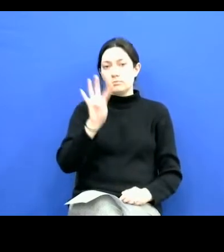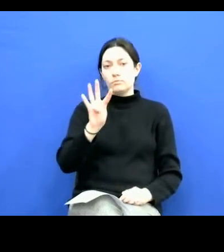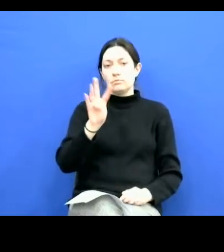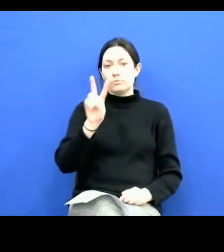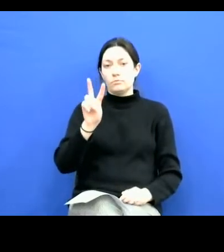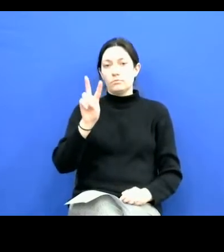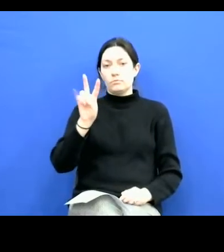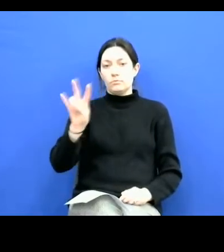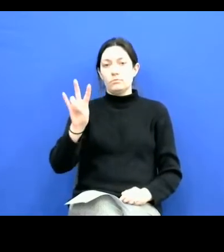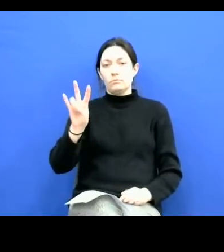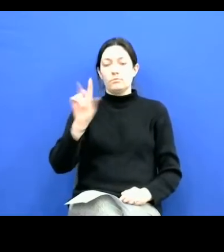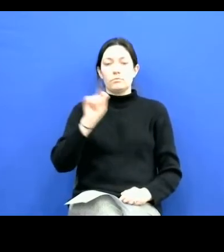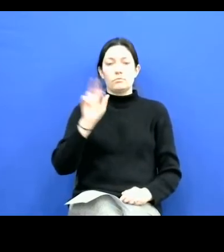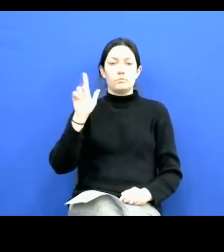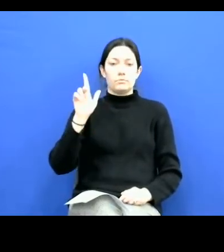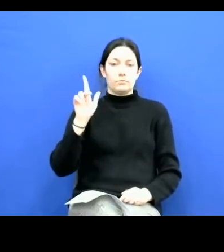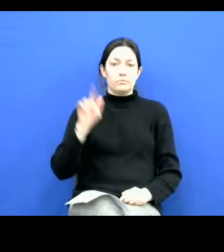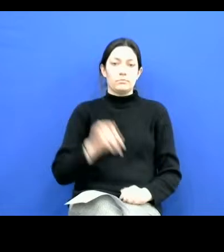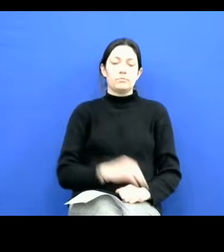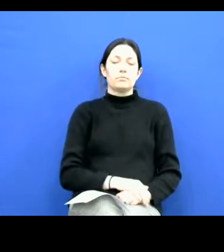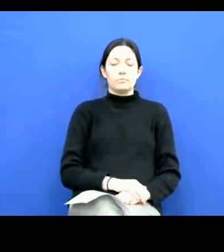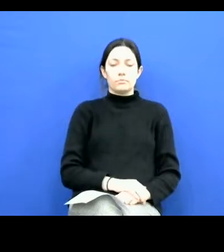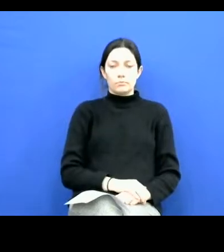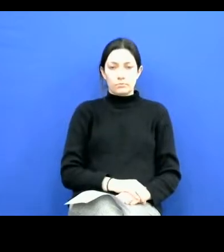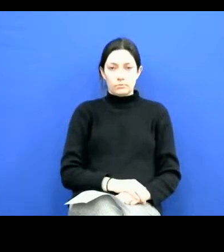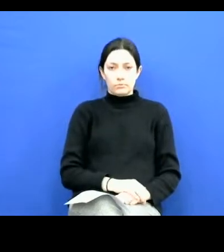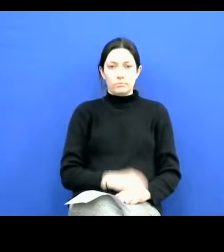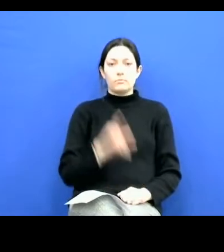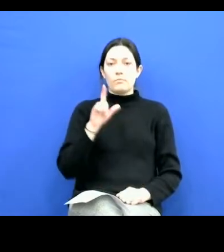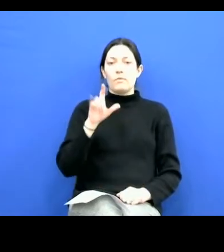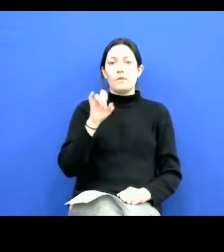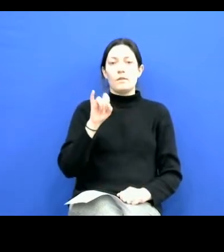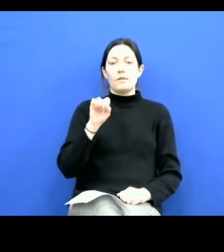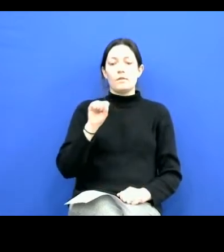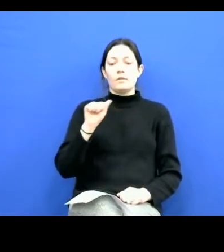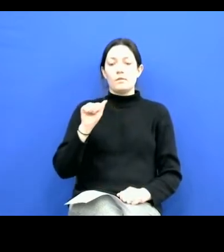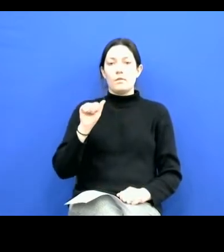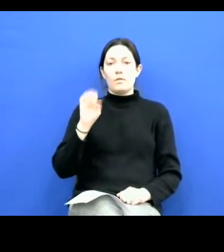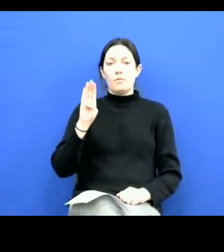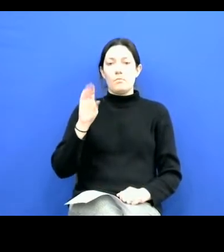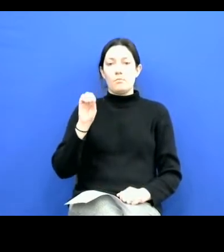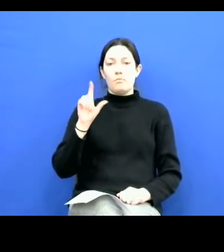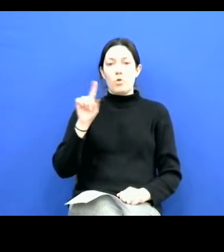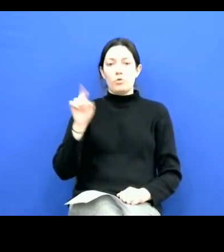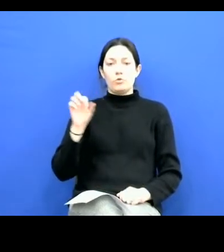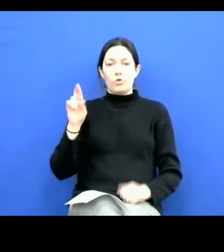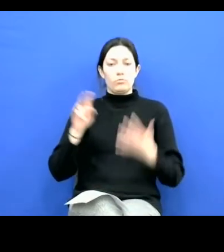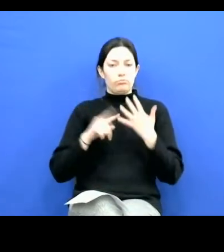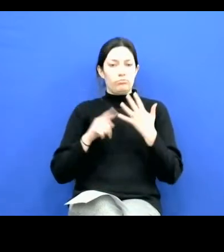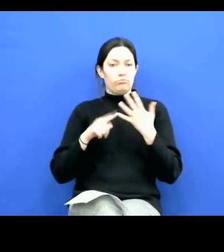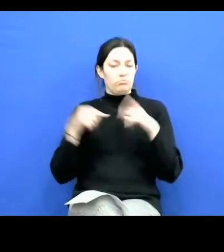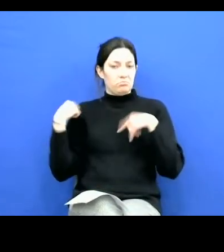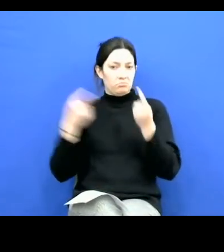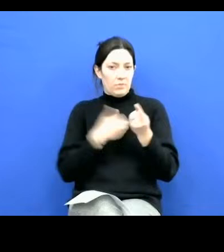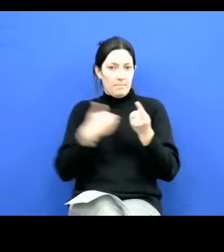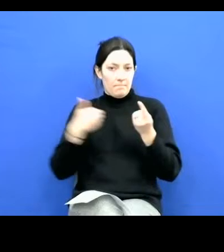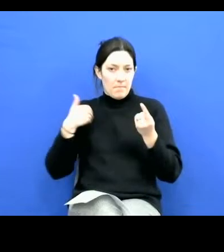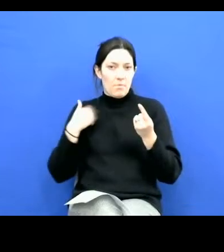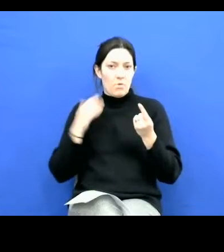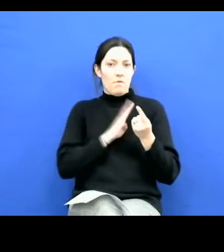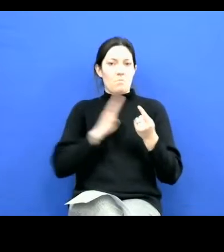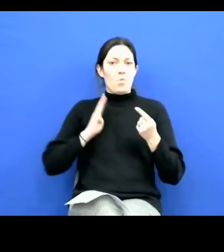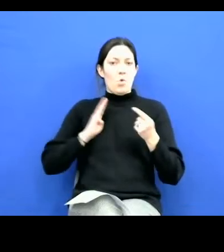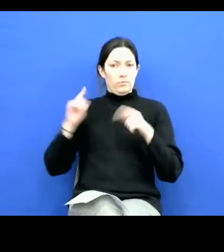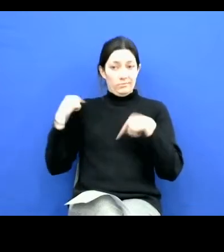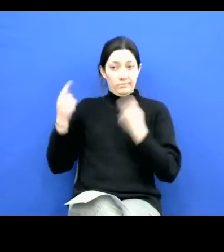26-427, 2023. Whereas Lisa S. Bolsner has been a member of the Henrietta Town Board since first being elected to the